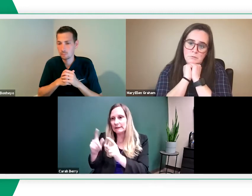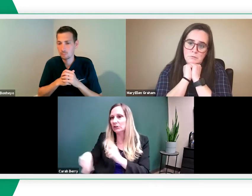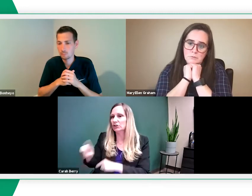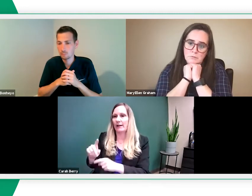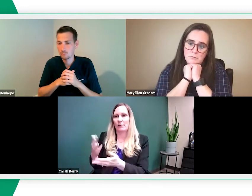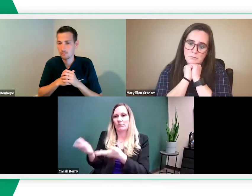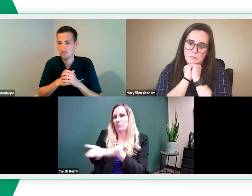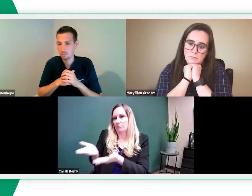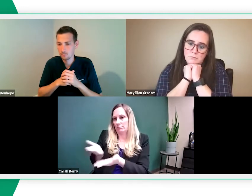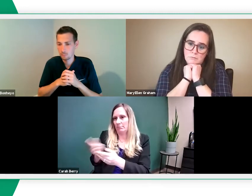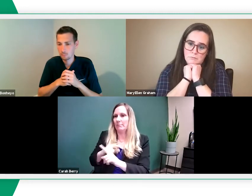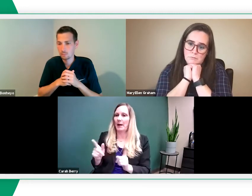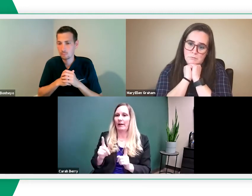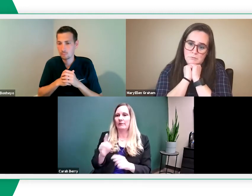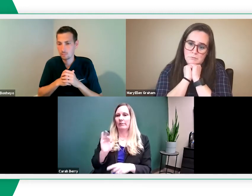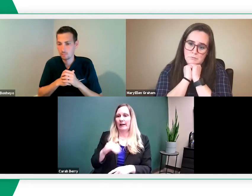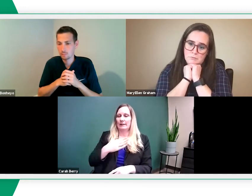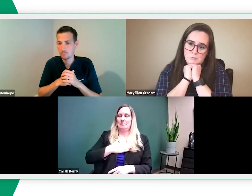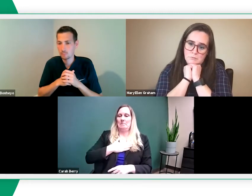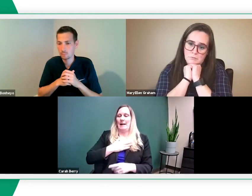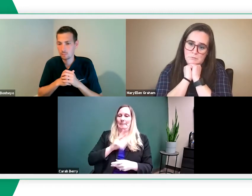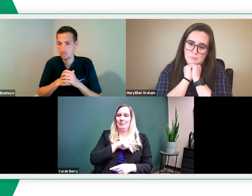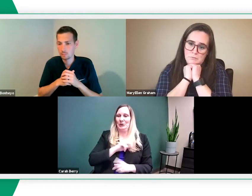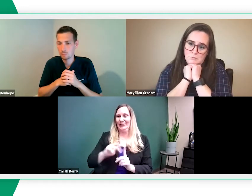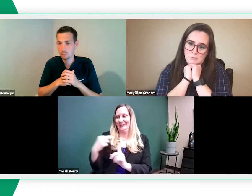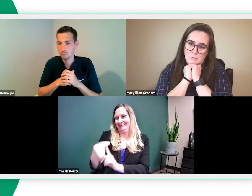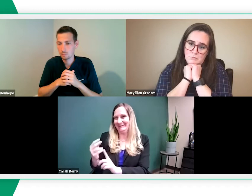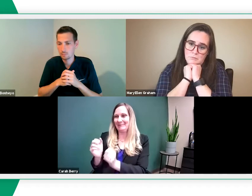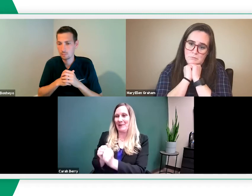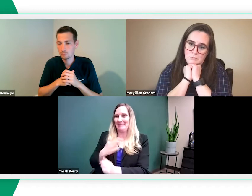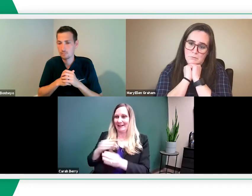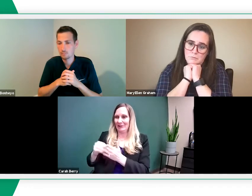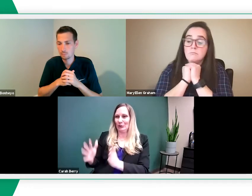because they have opportunities to then teach them about these